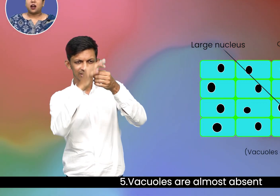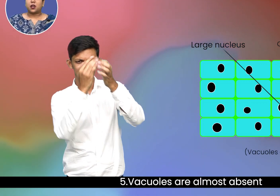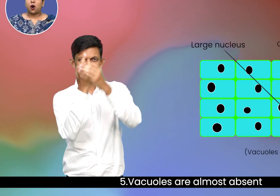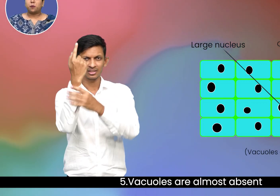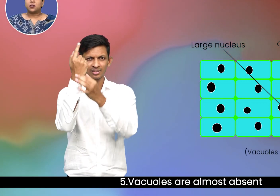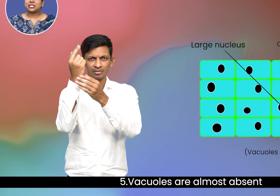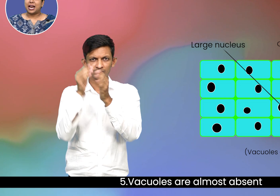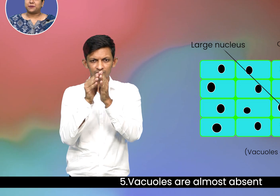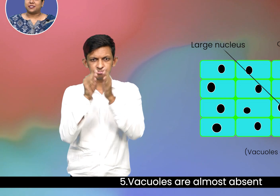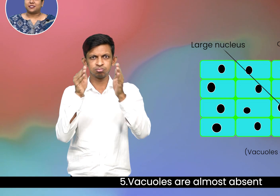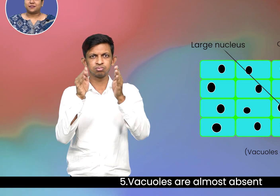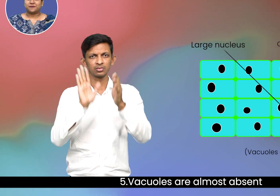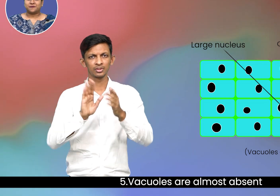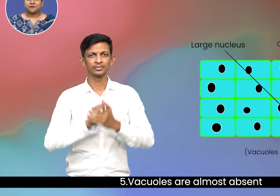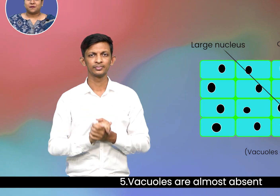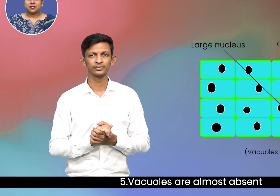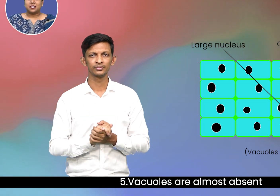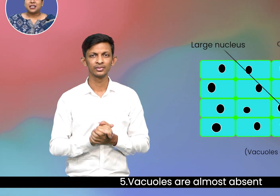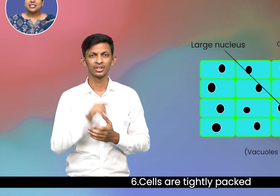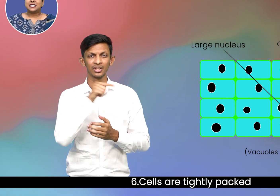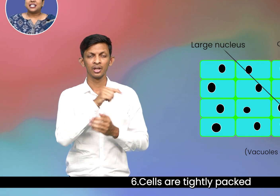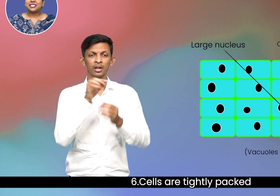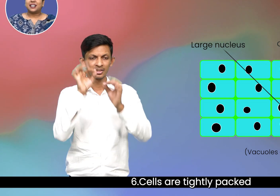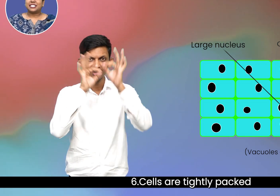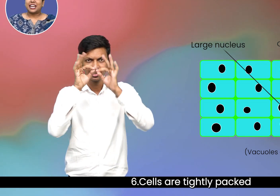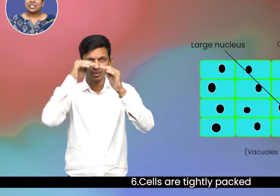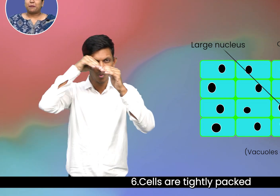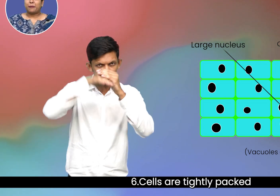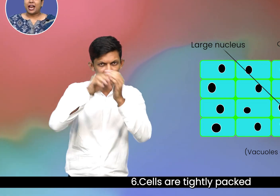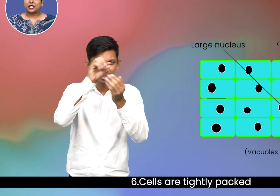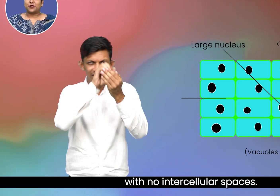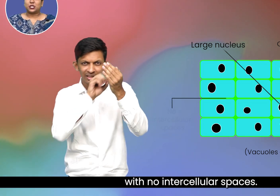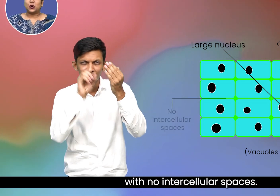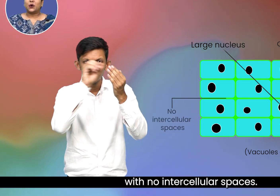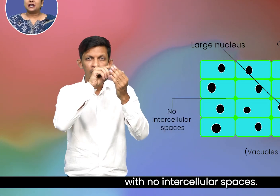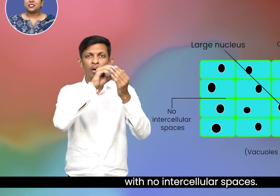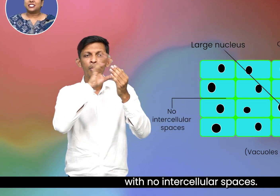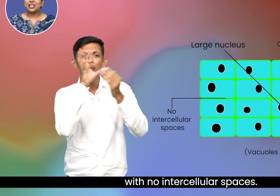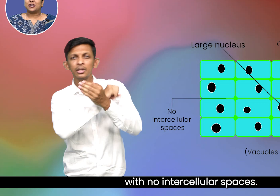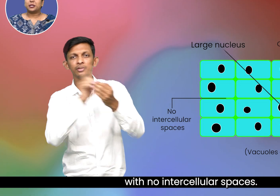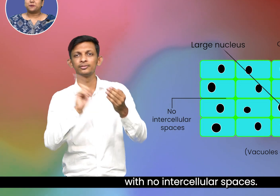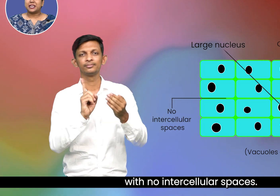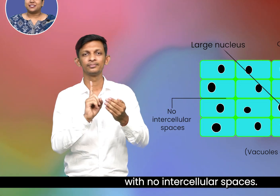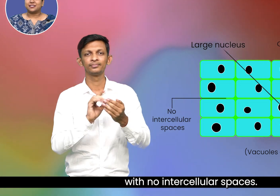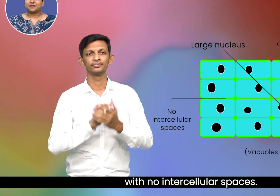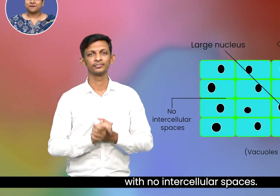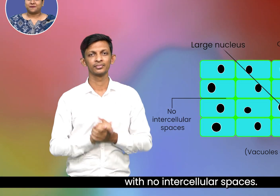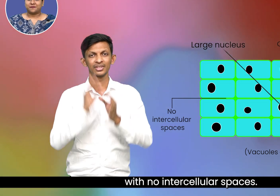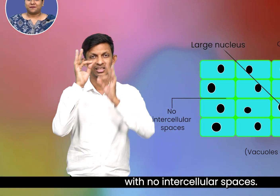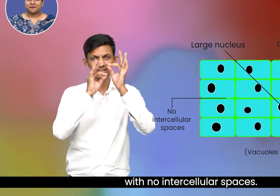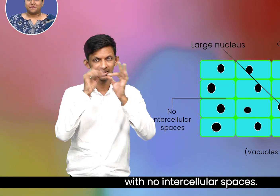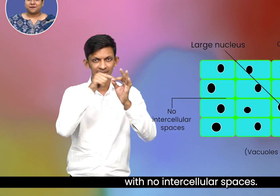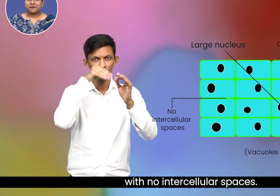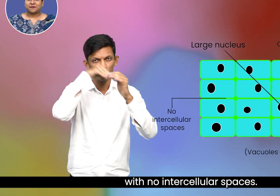Vacuoles are almost absent. Cells are tightly packed with no intercellular spaces.